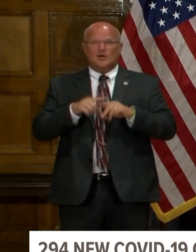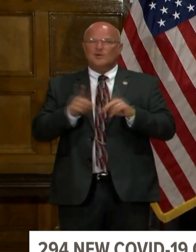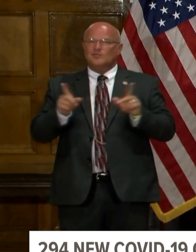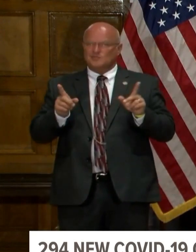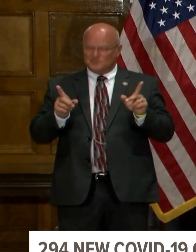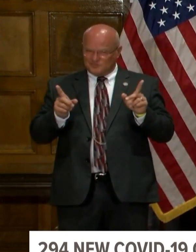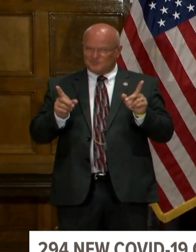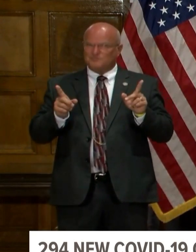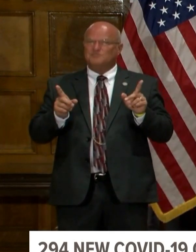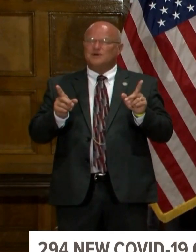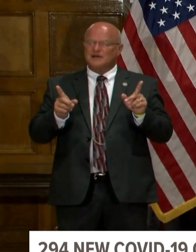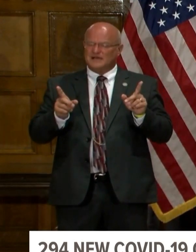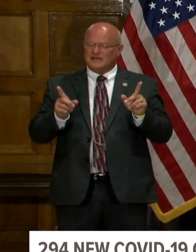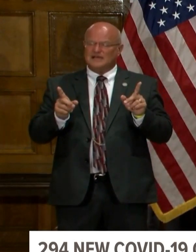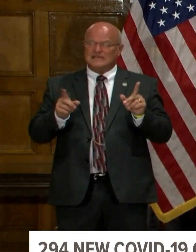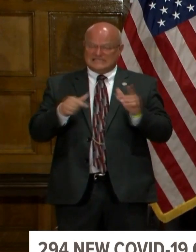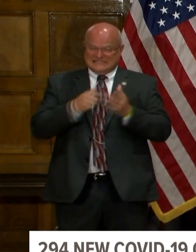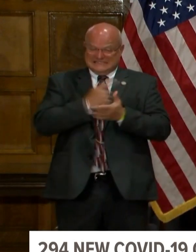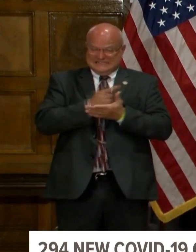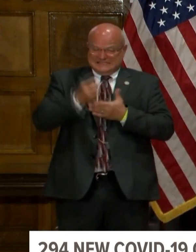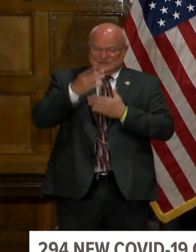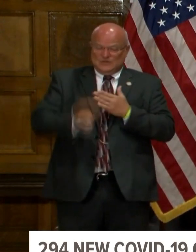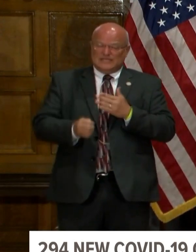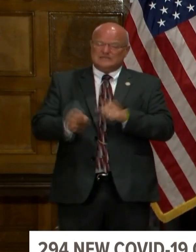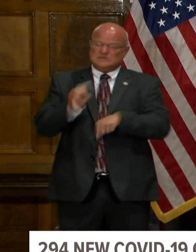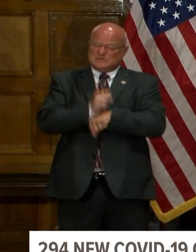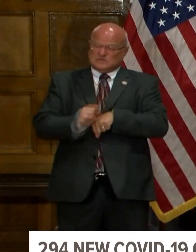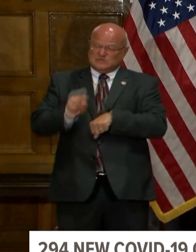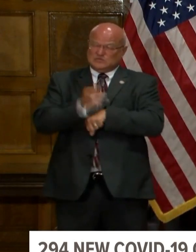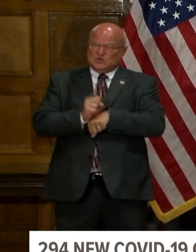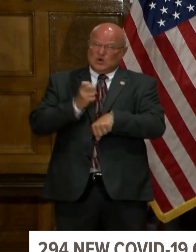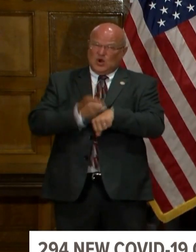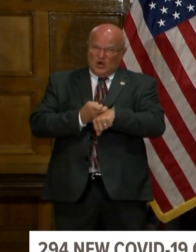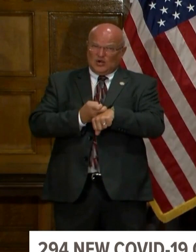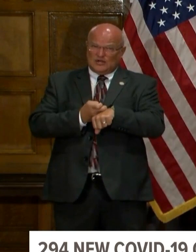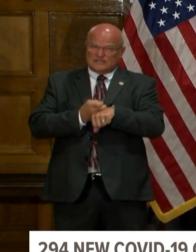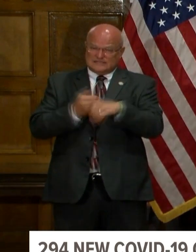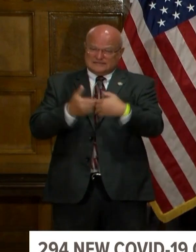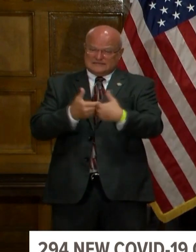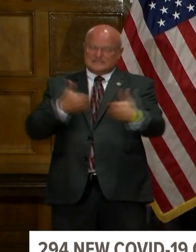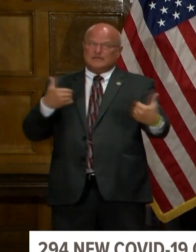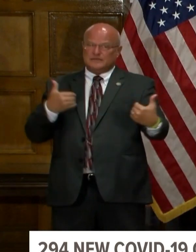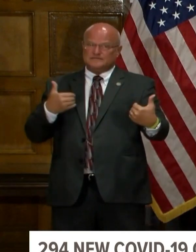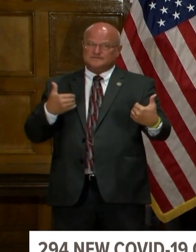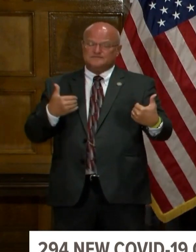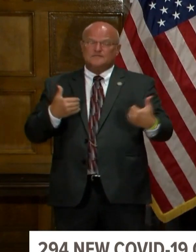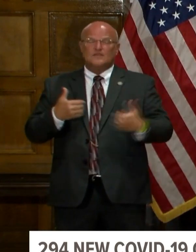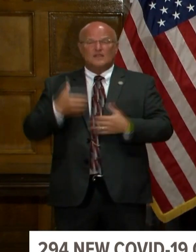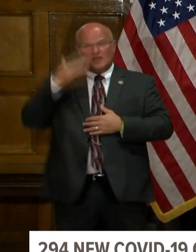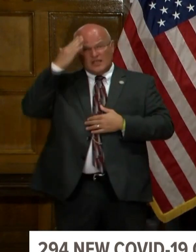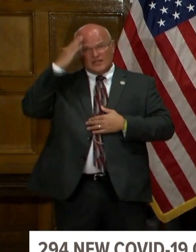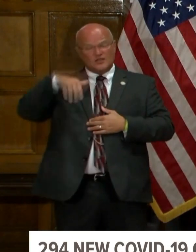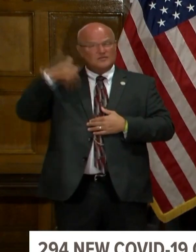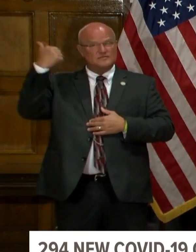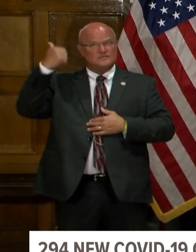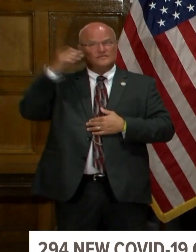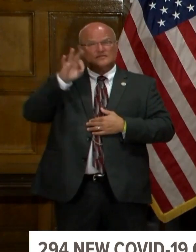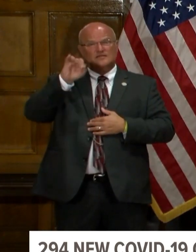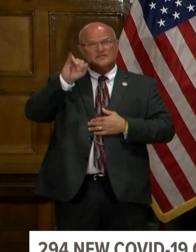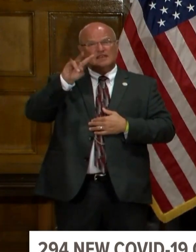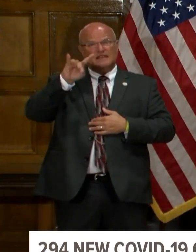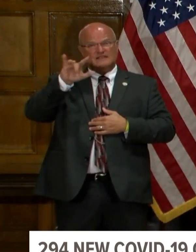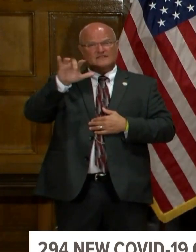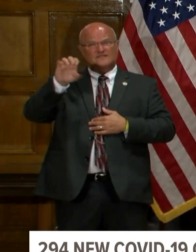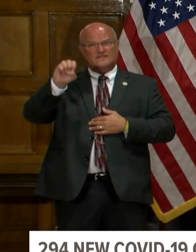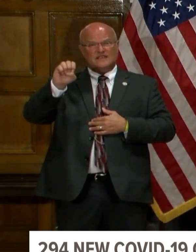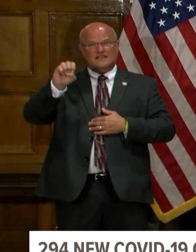said, there's been a real effort made this weekend. And also, in Fayetteville and the college